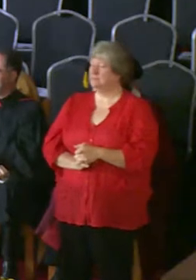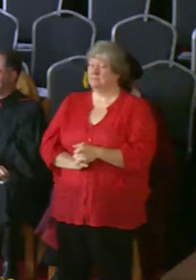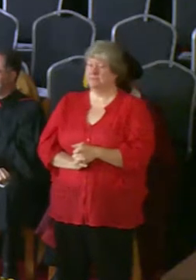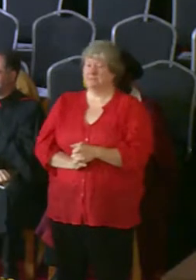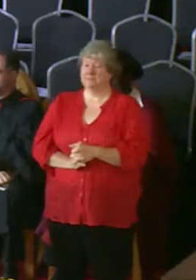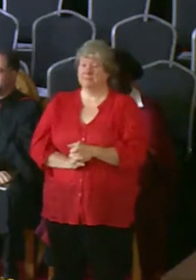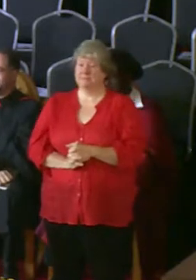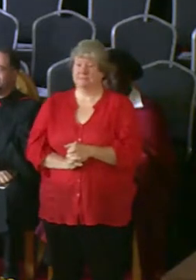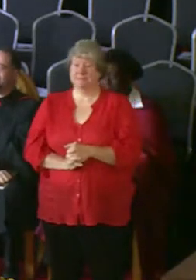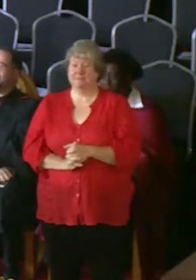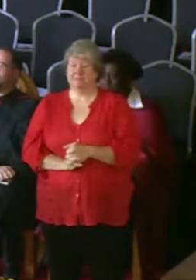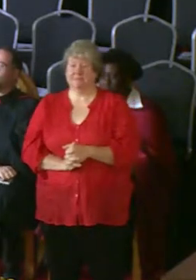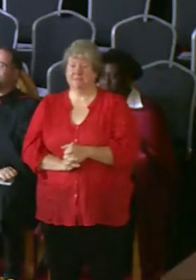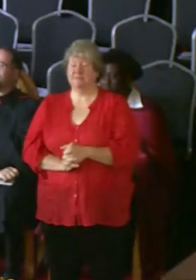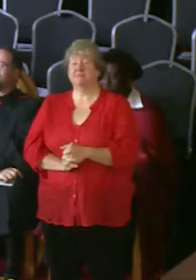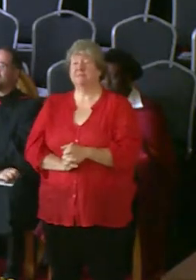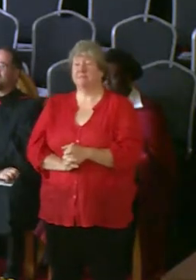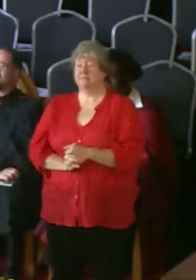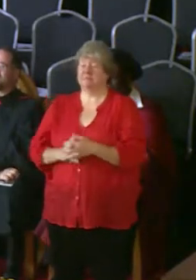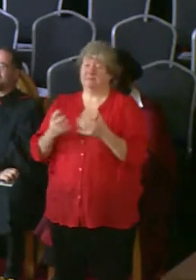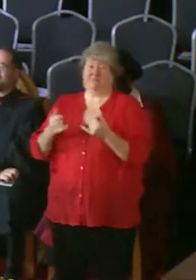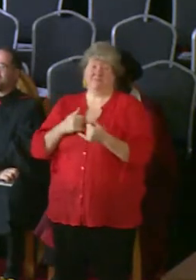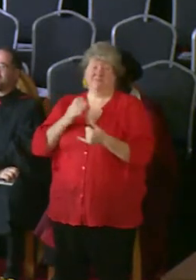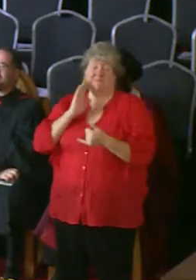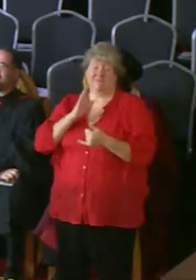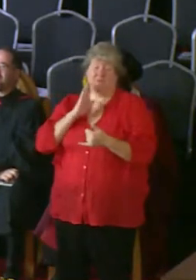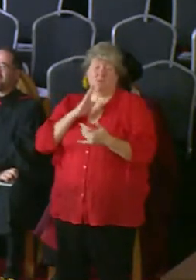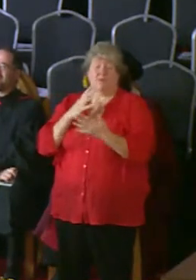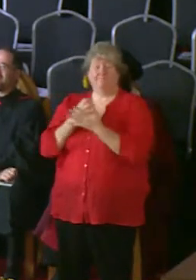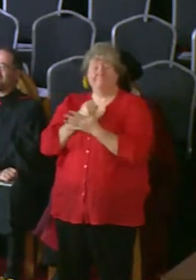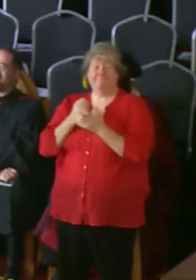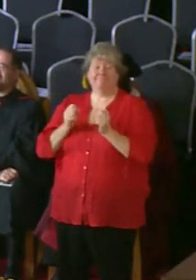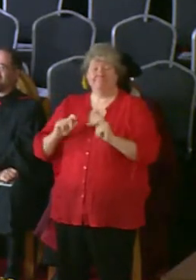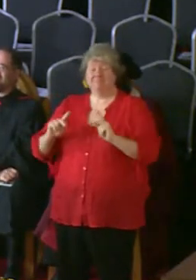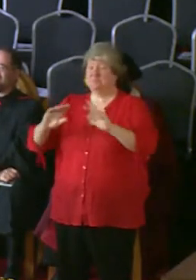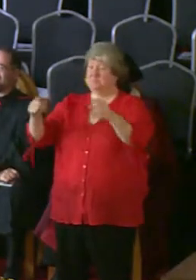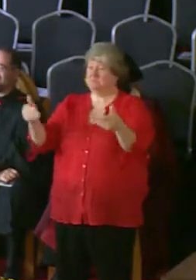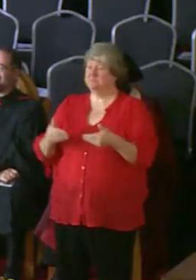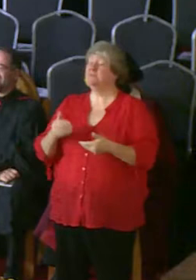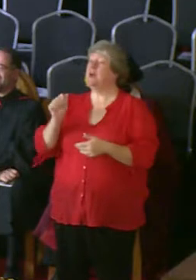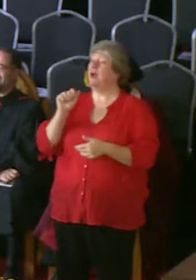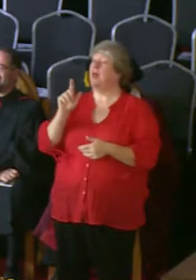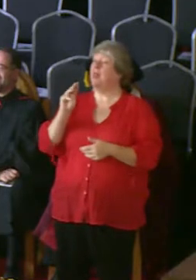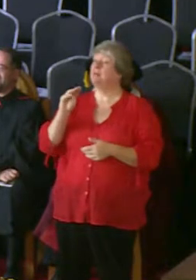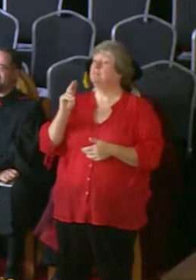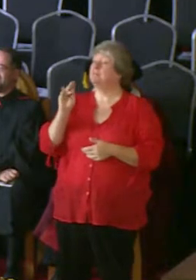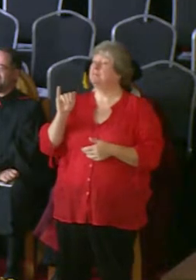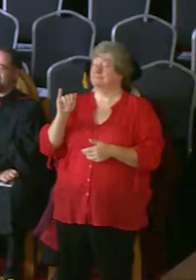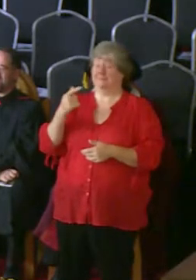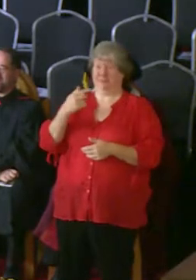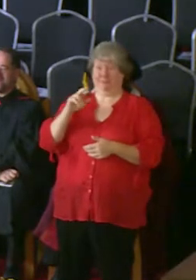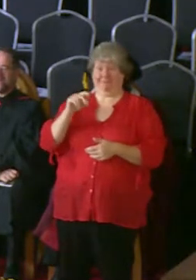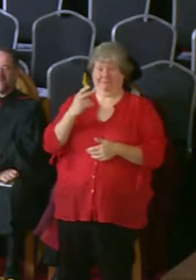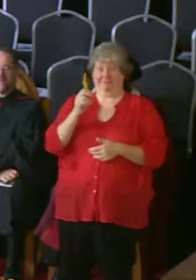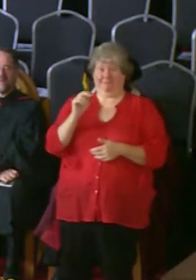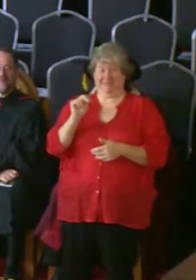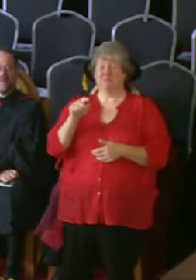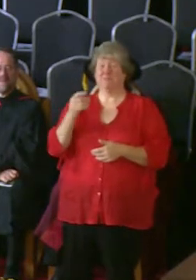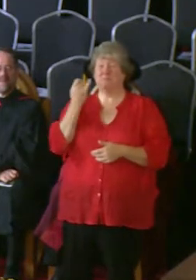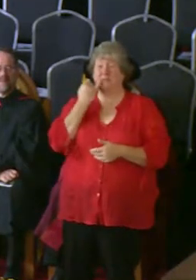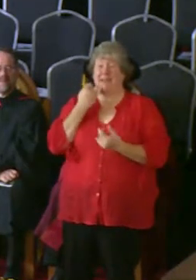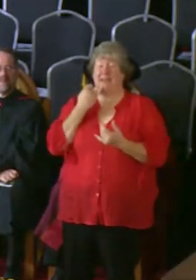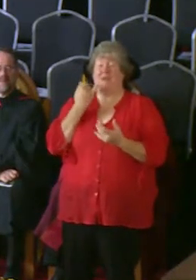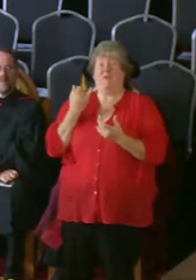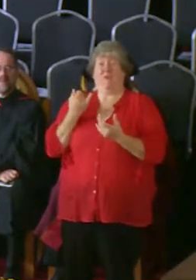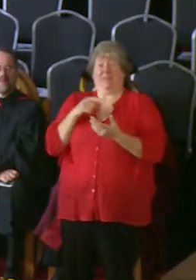Well, let me take this opportunity to welcome all of you now to the Griffin alumni family, a growing family, as you can imagine. This week,